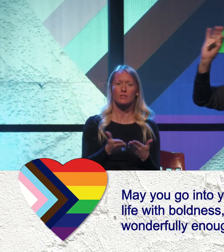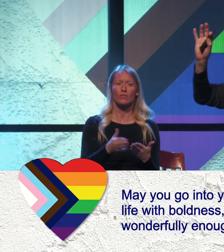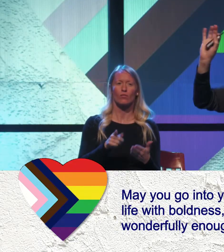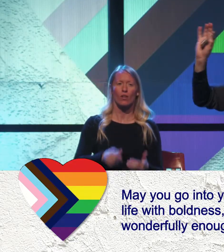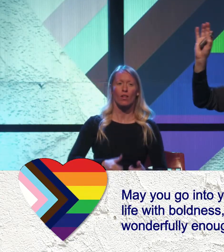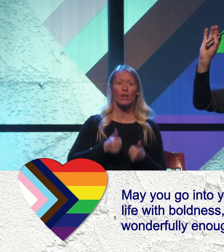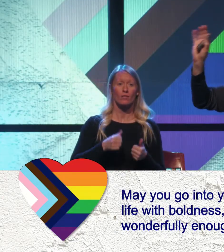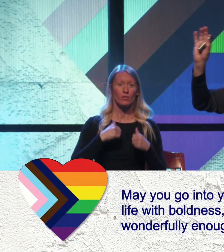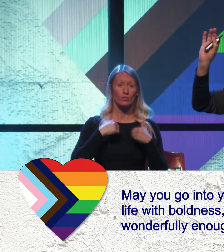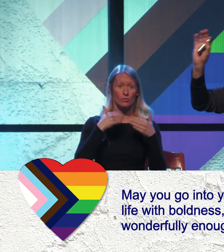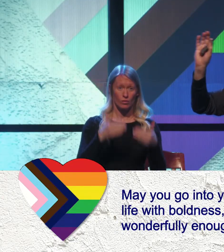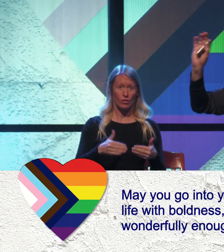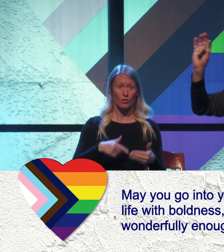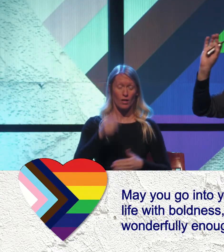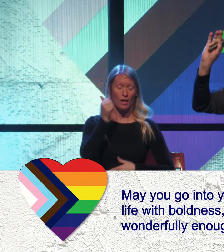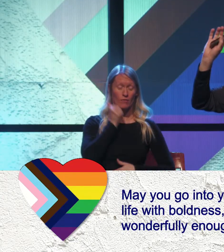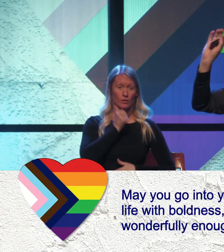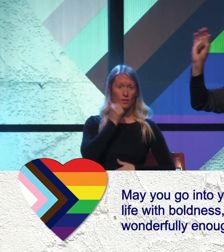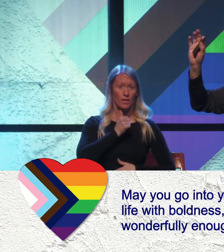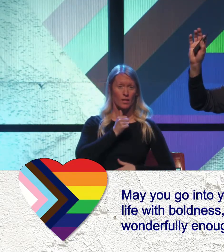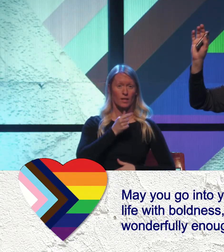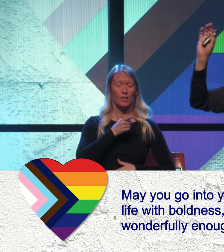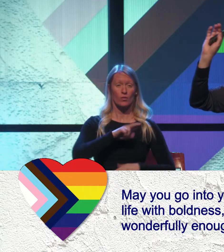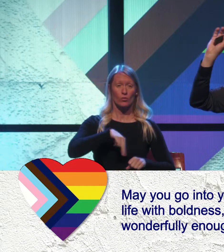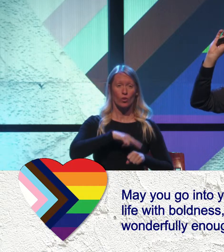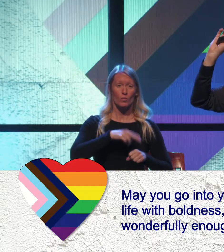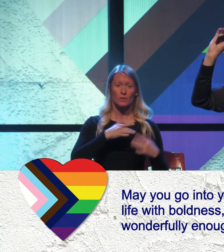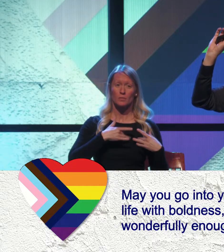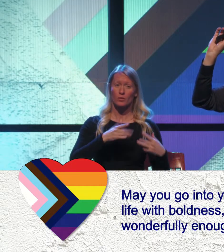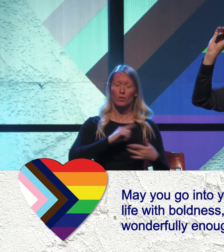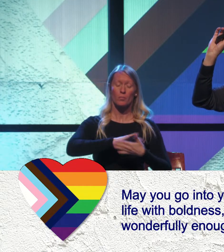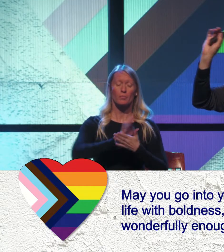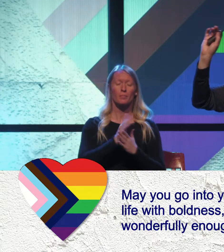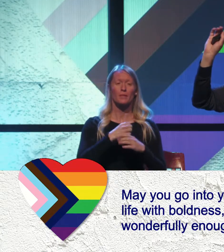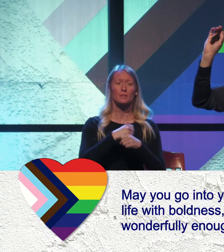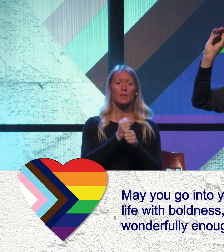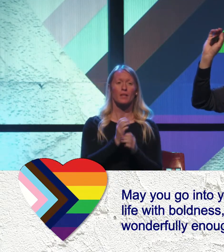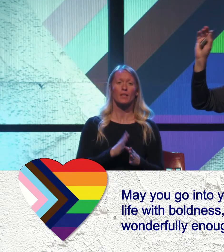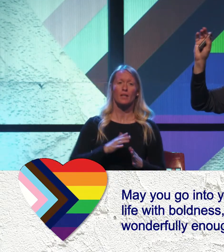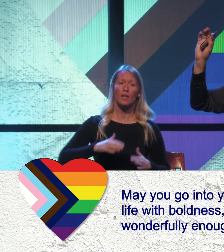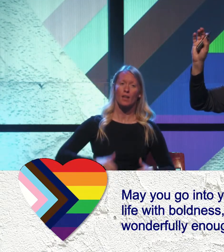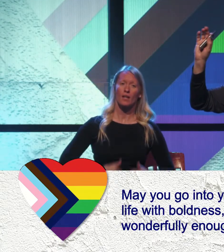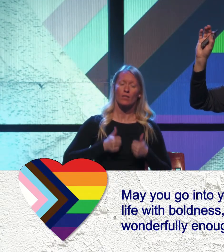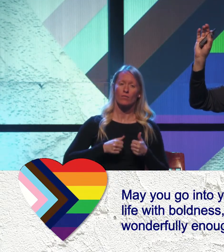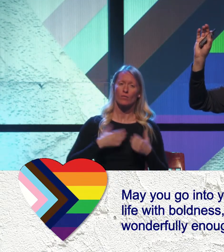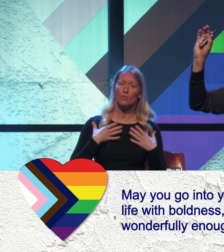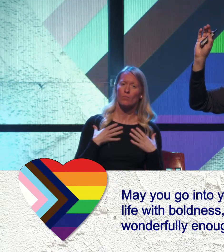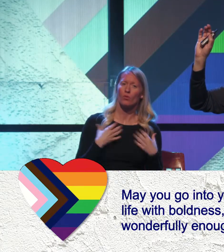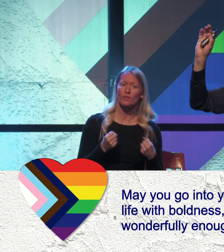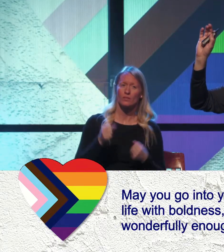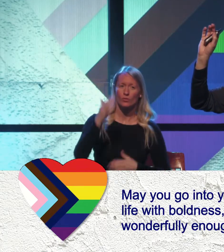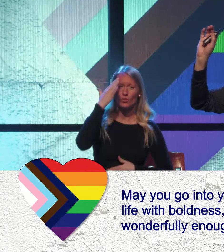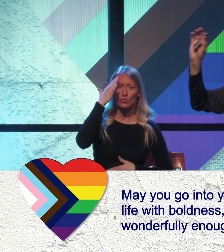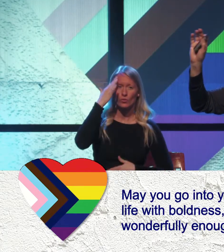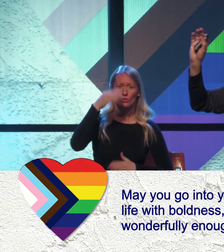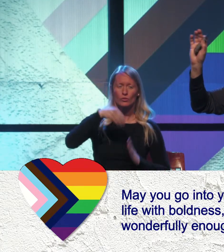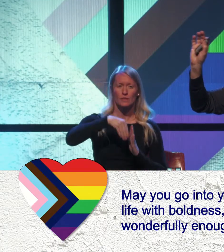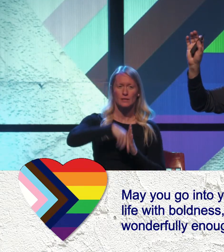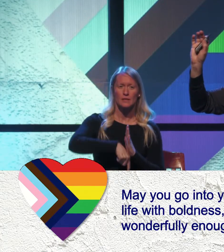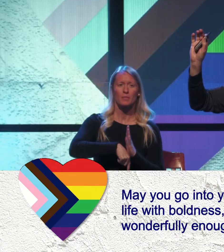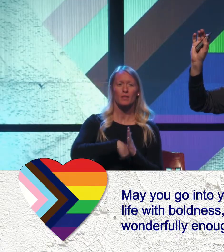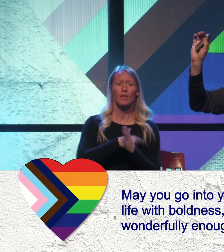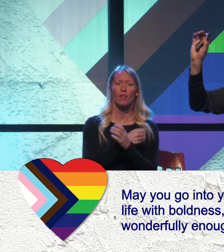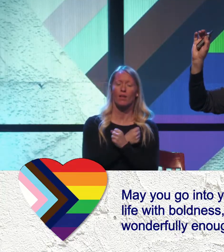into your everyday, normal, peacemaking life with boldness, knowing you are deeply loved, you are